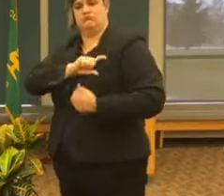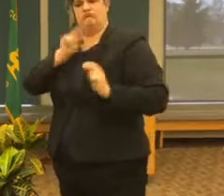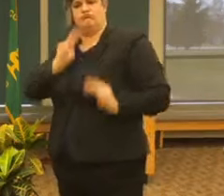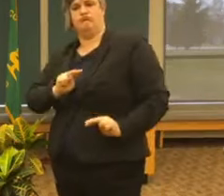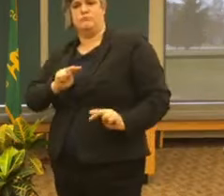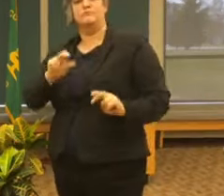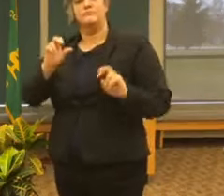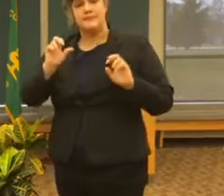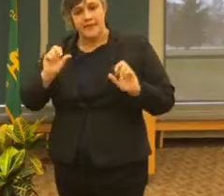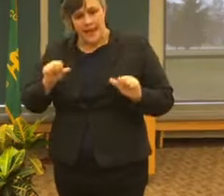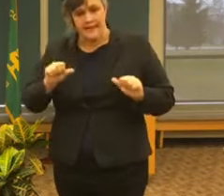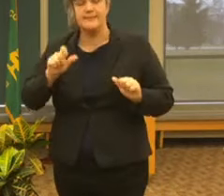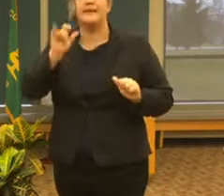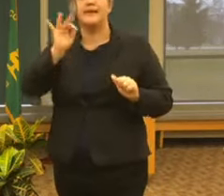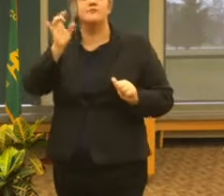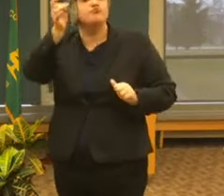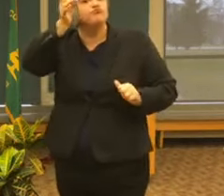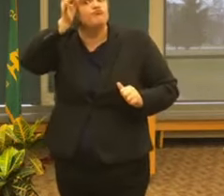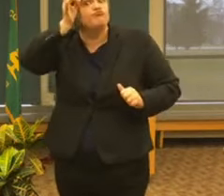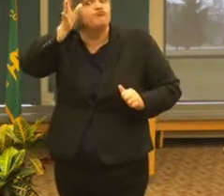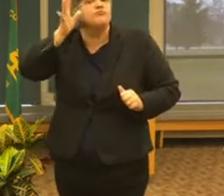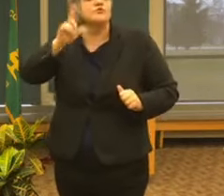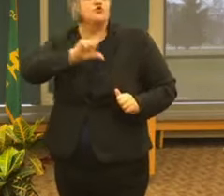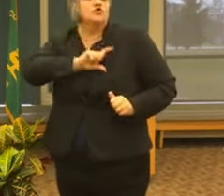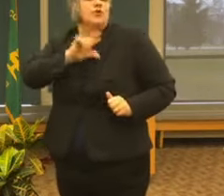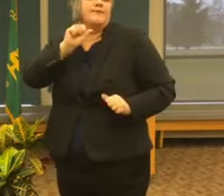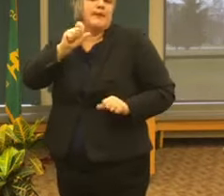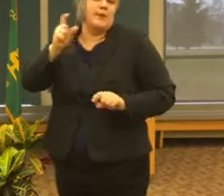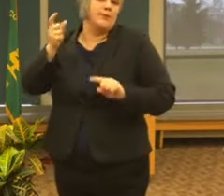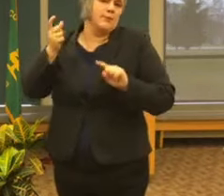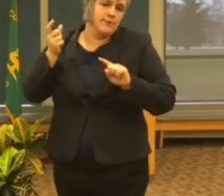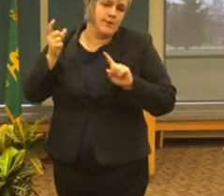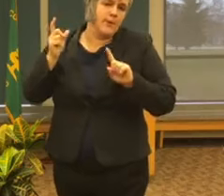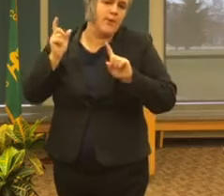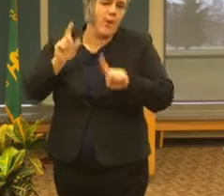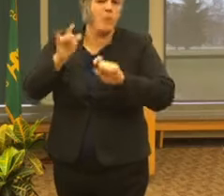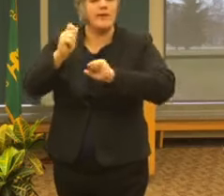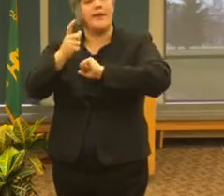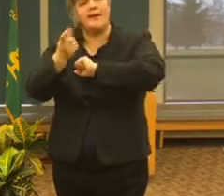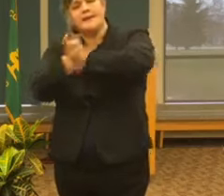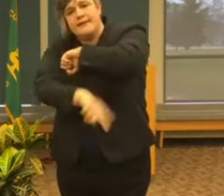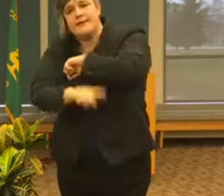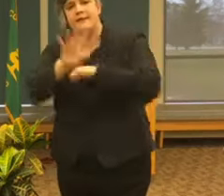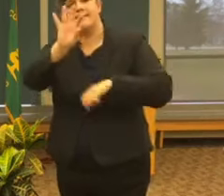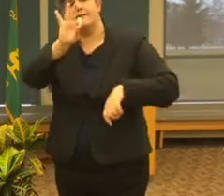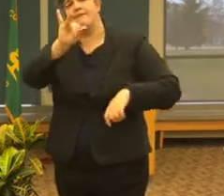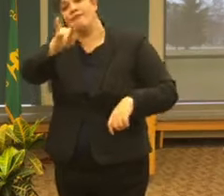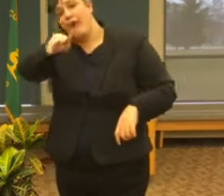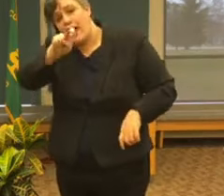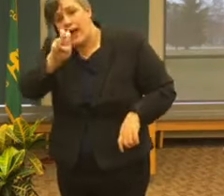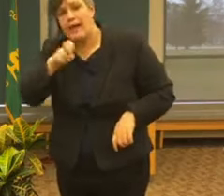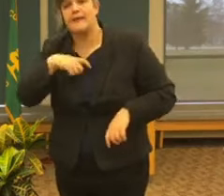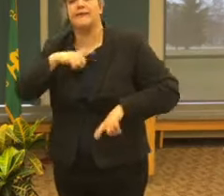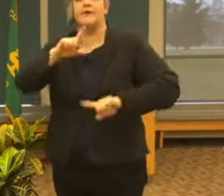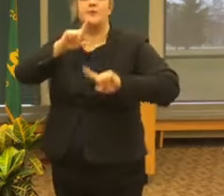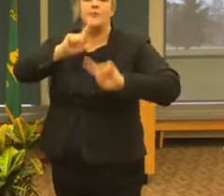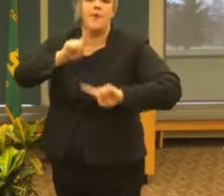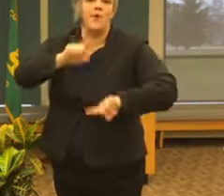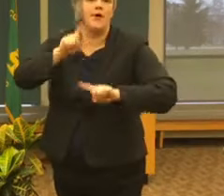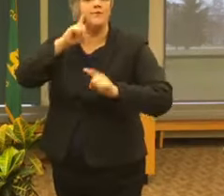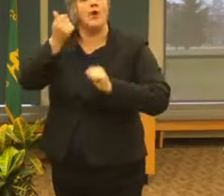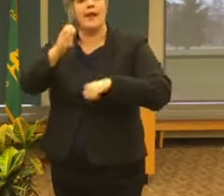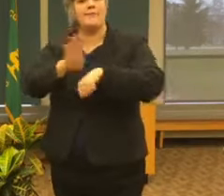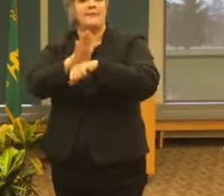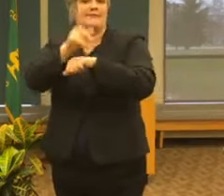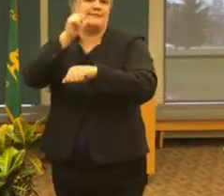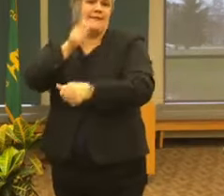in worst case scenarios, can go out and penalize, fine, and report businesses who do